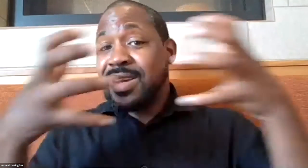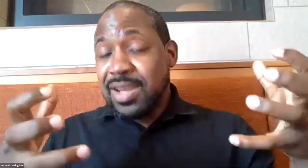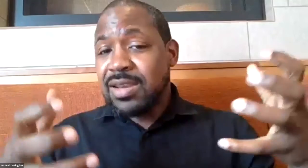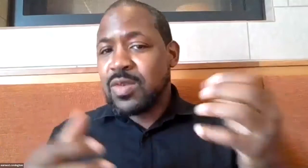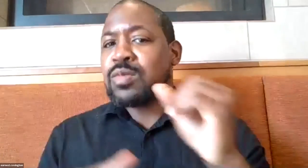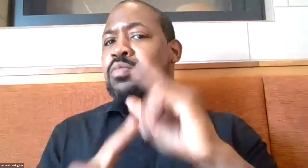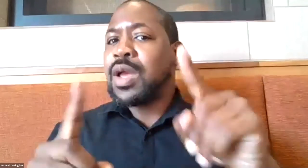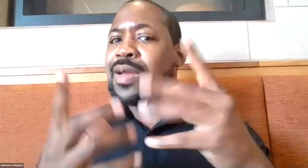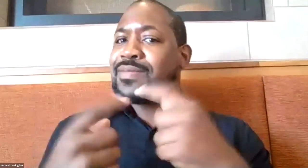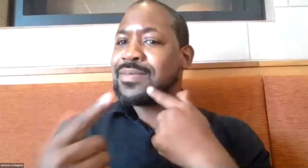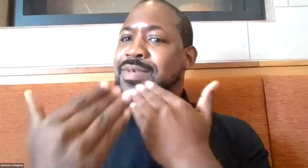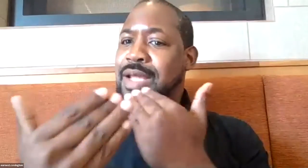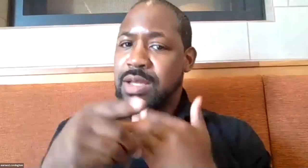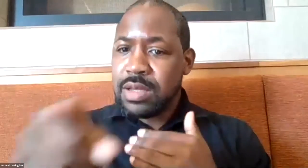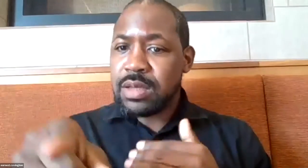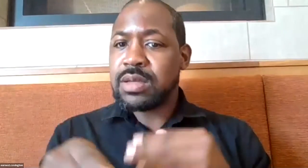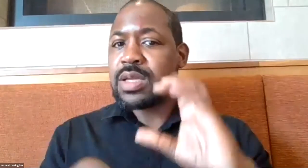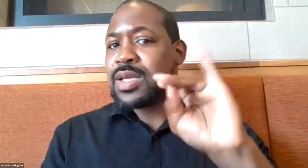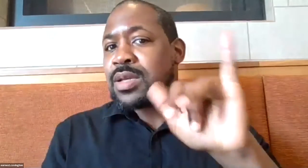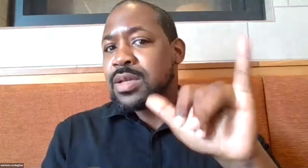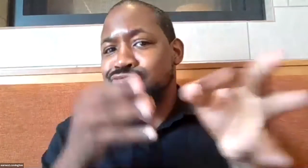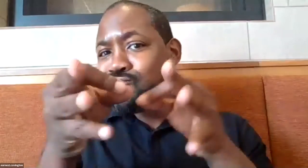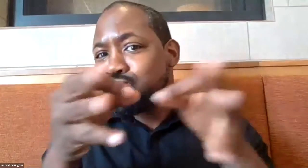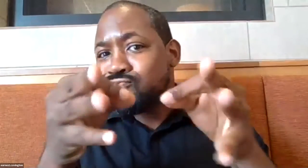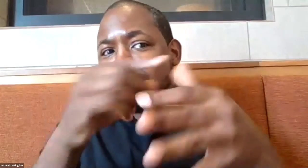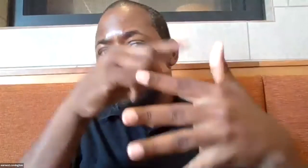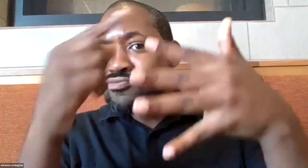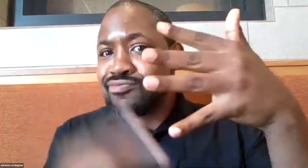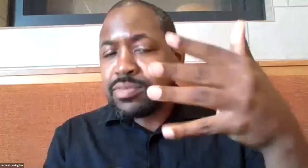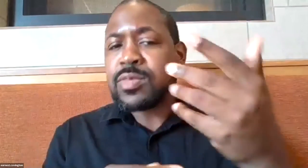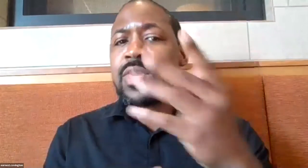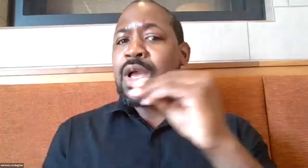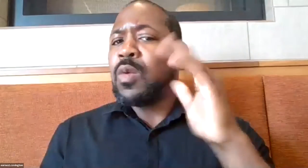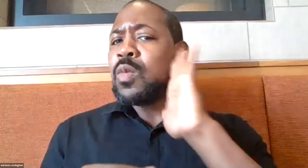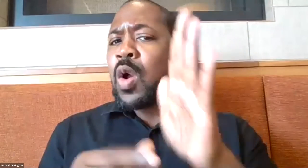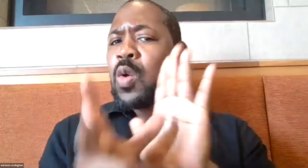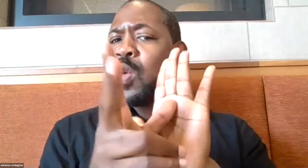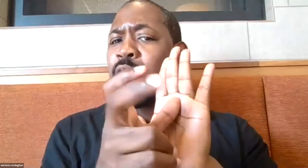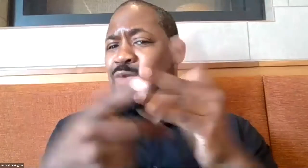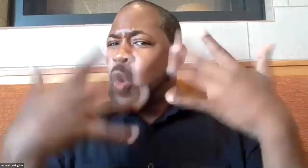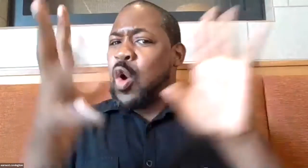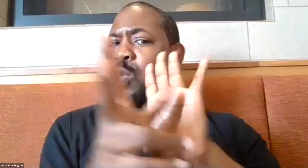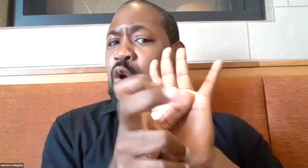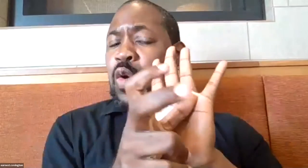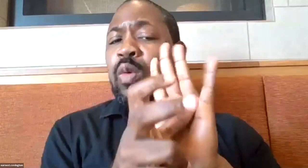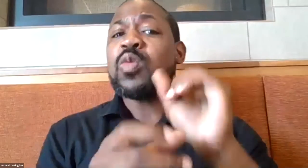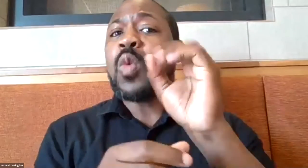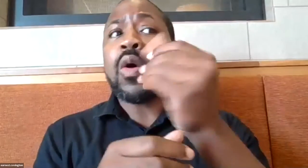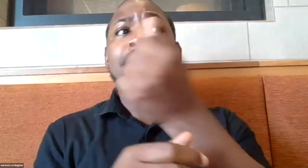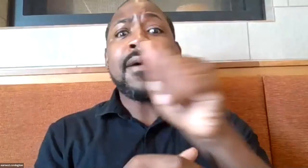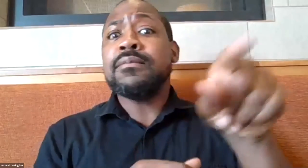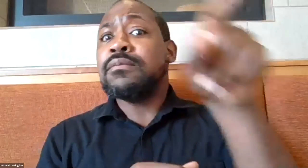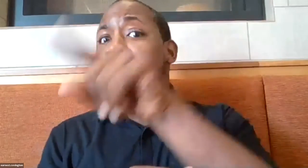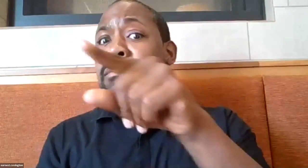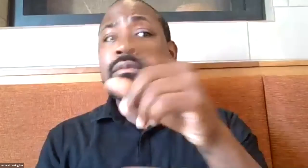the disabled population, because it's 15% higher. So I wanted to thank you, Cindy, for taking that time to explain about, you